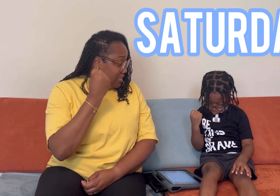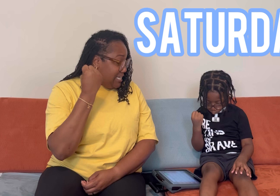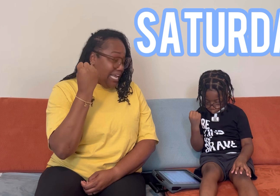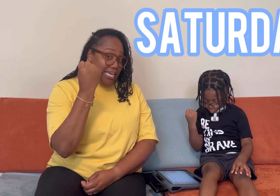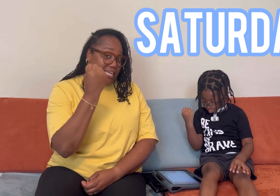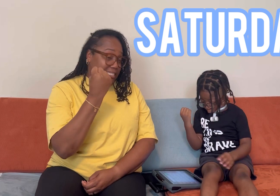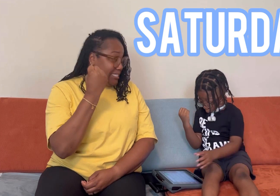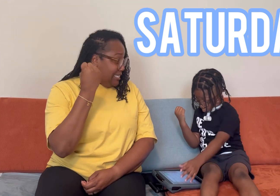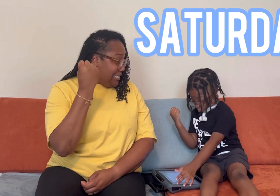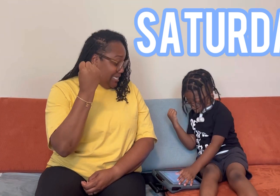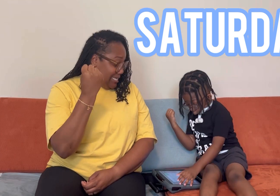this day is?